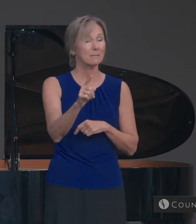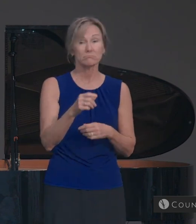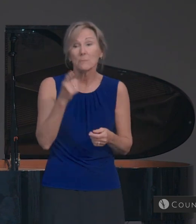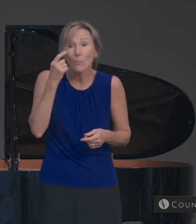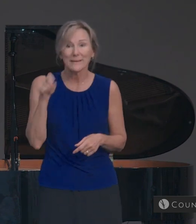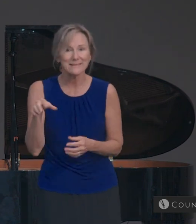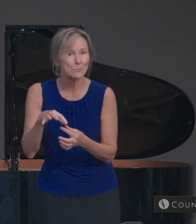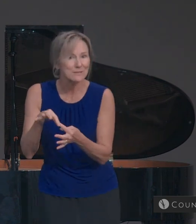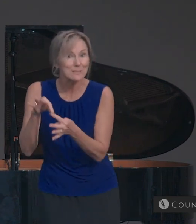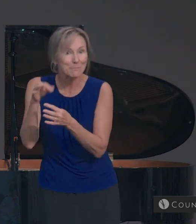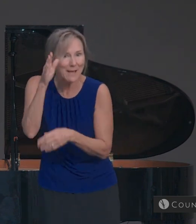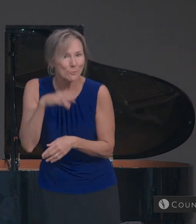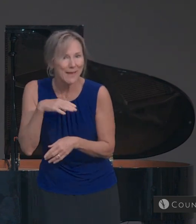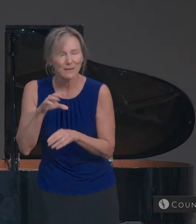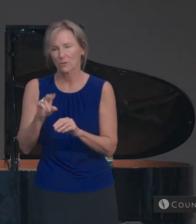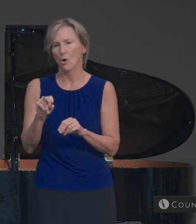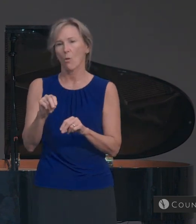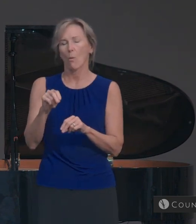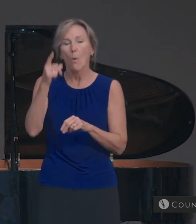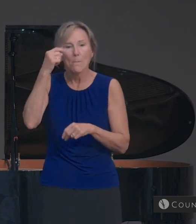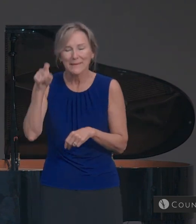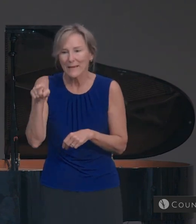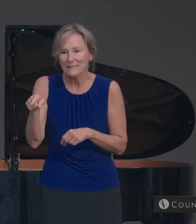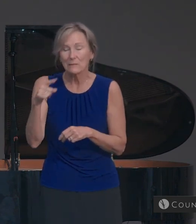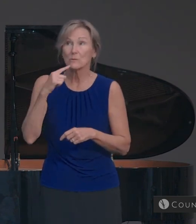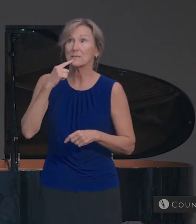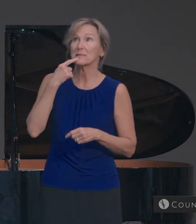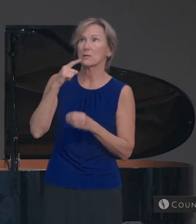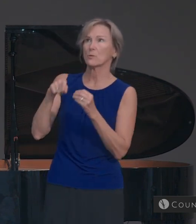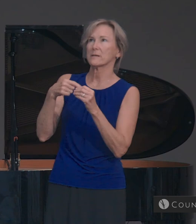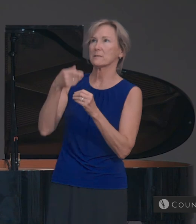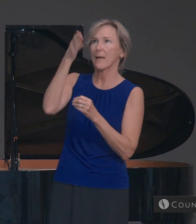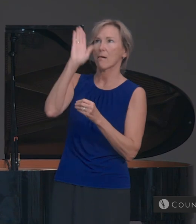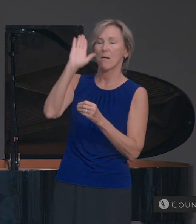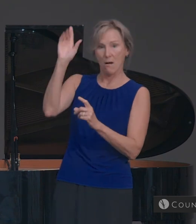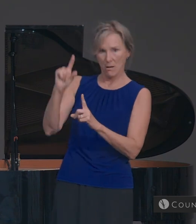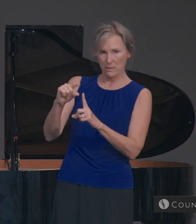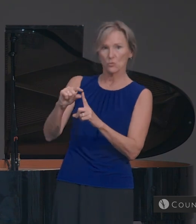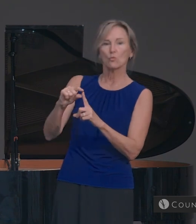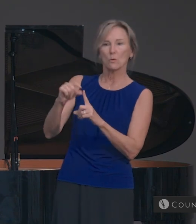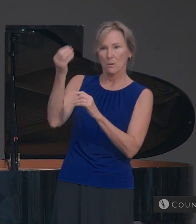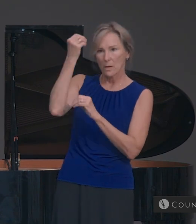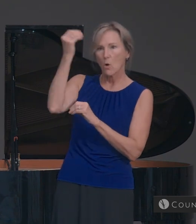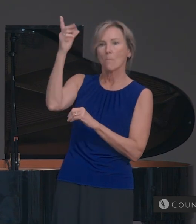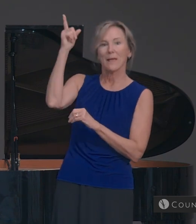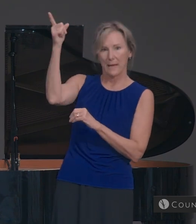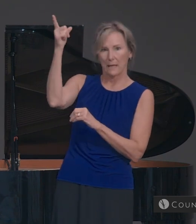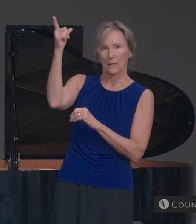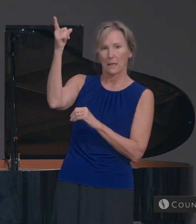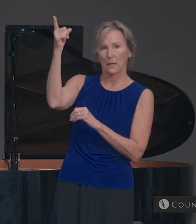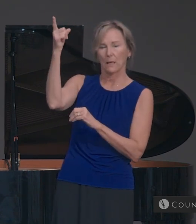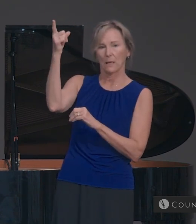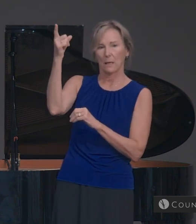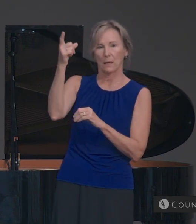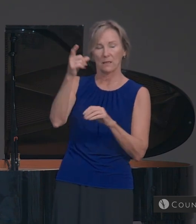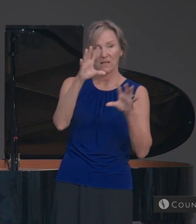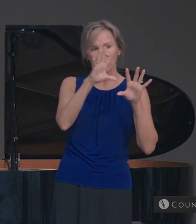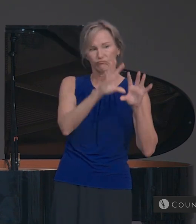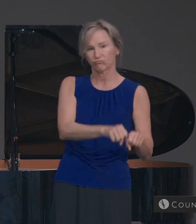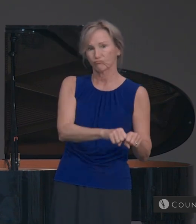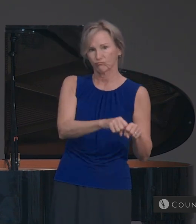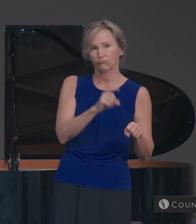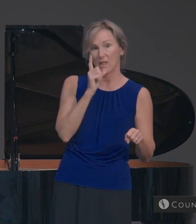No. Because he took seriously the word of God. Took seriously the word of God and the calls that were being made